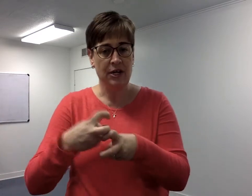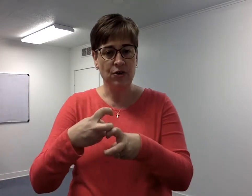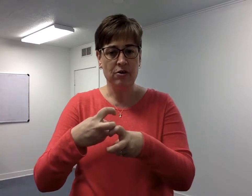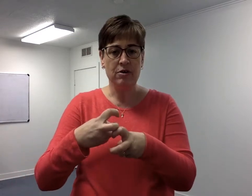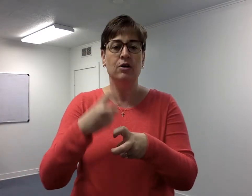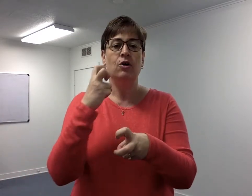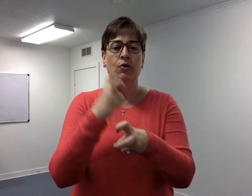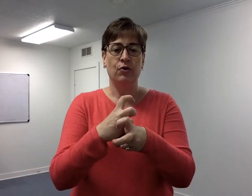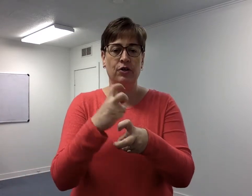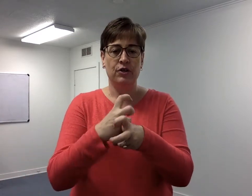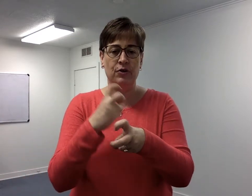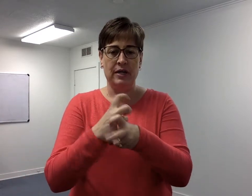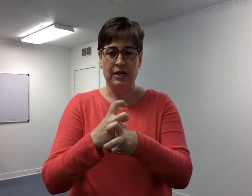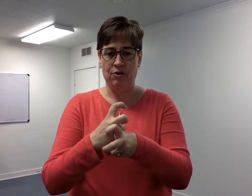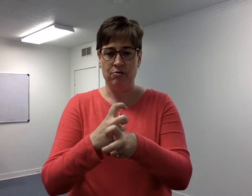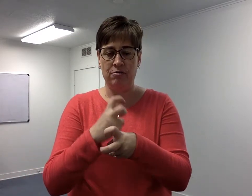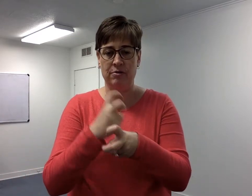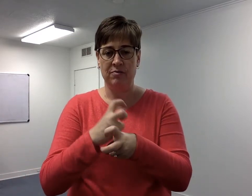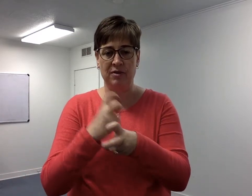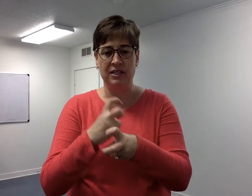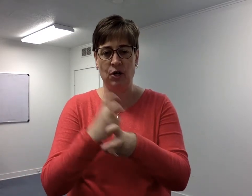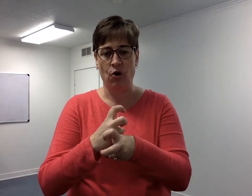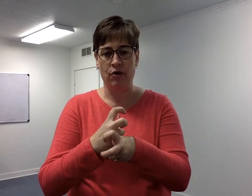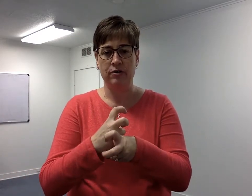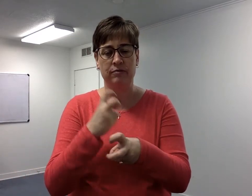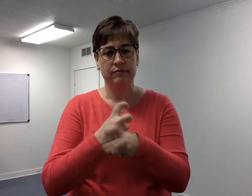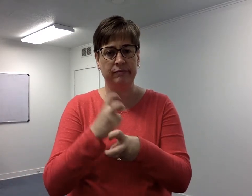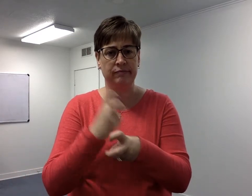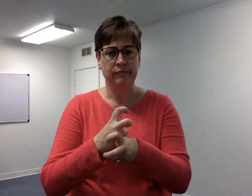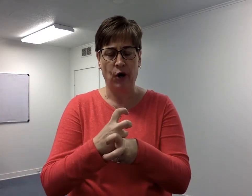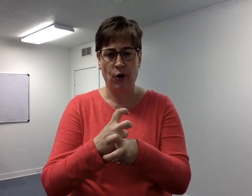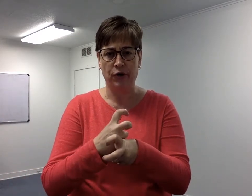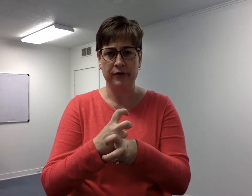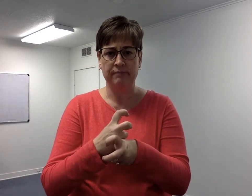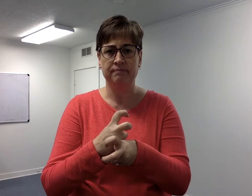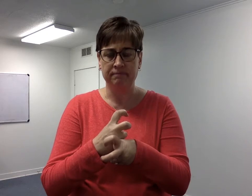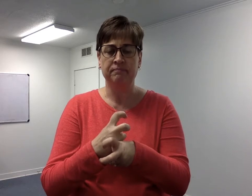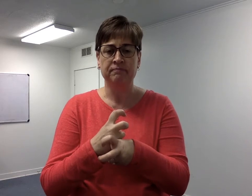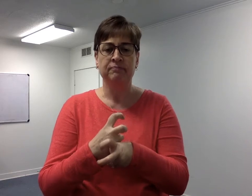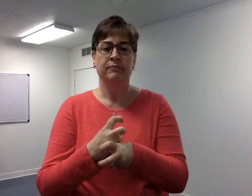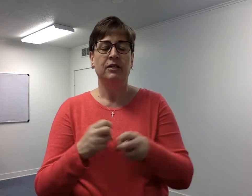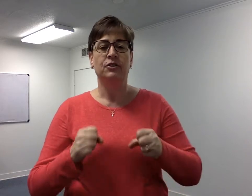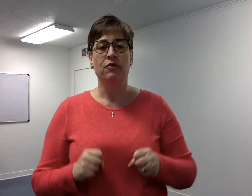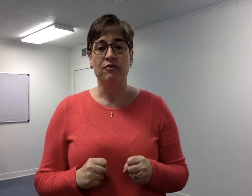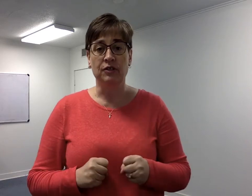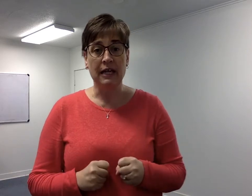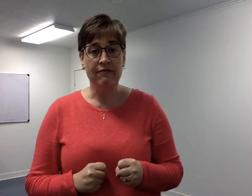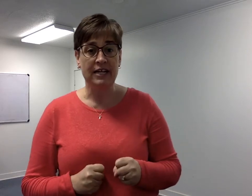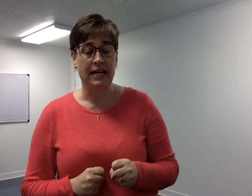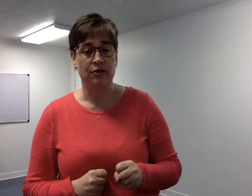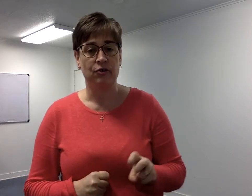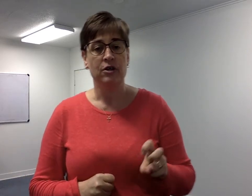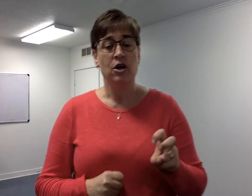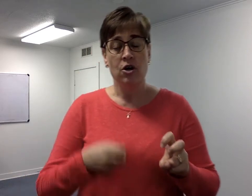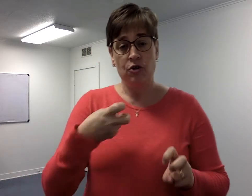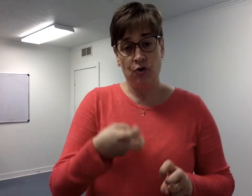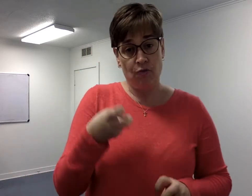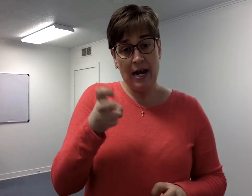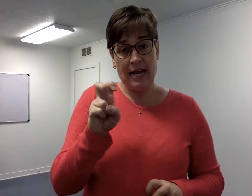here or you can do it here. But it's hard. Hard. So if you're a left-hander, your right